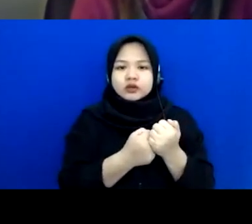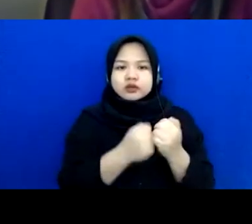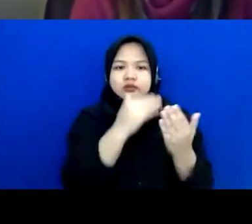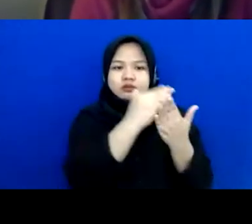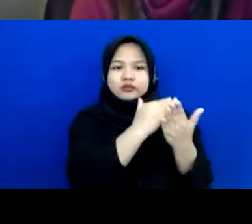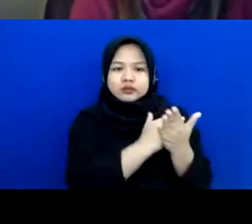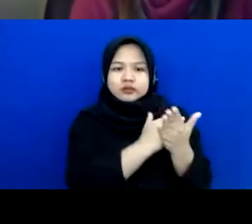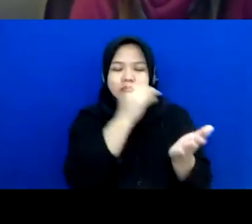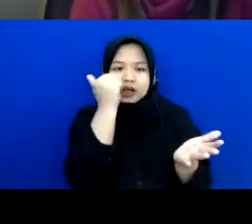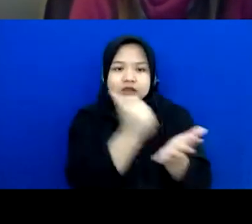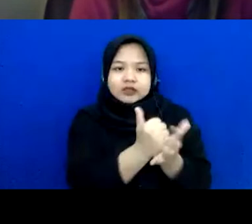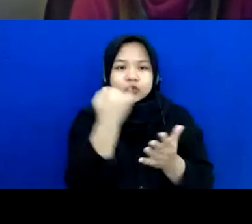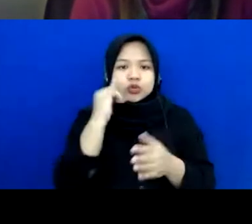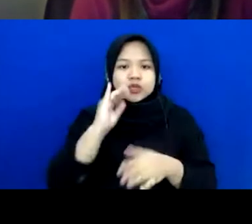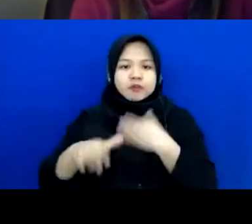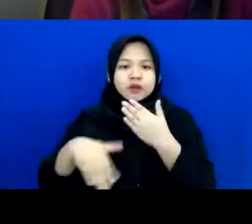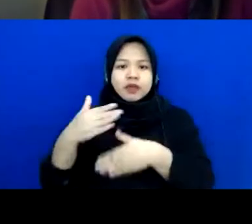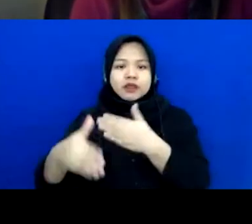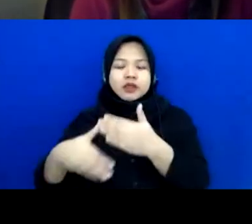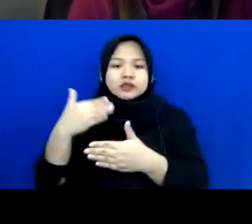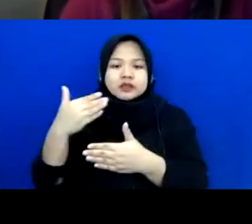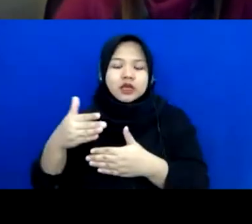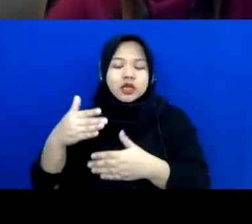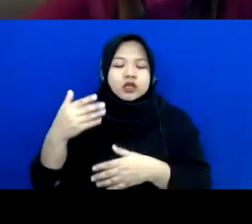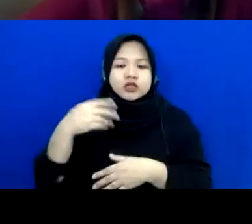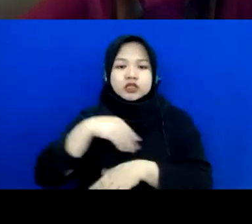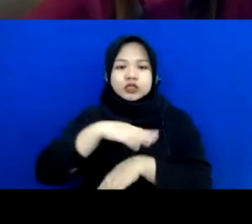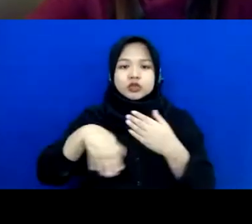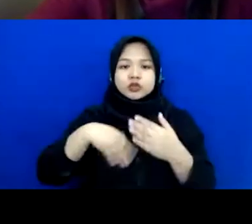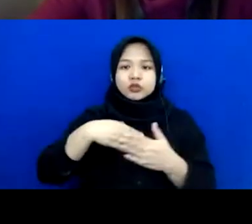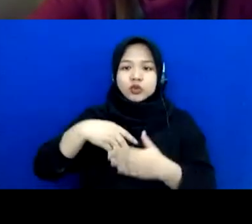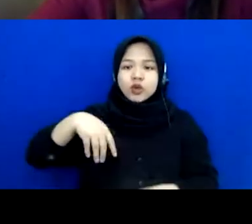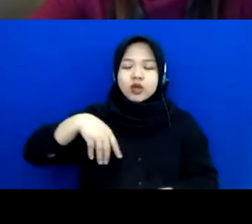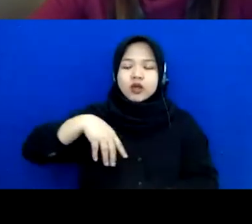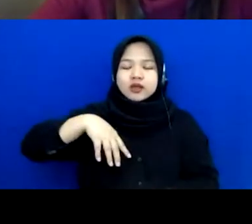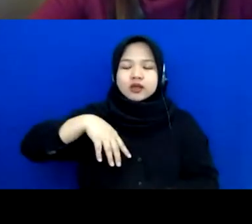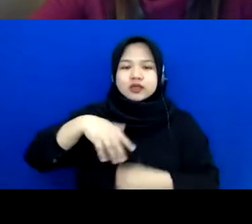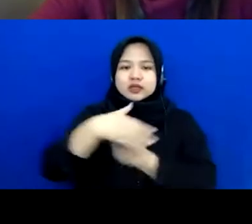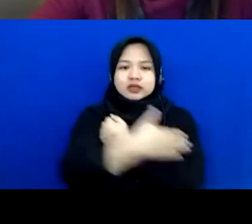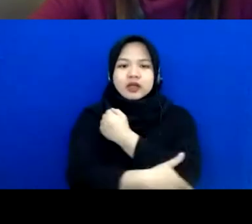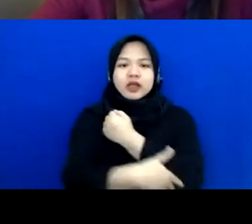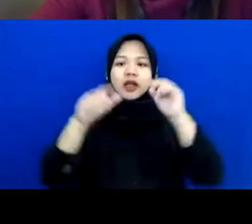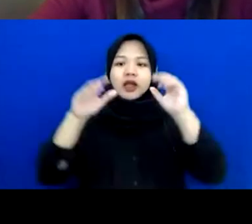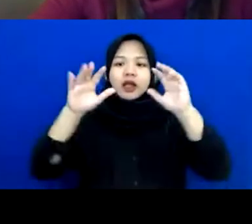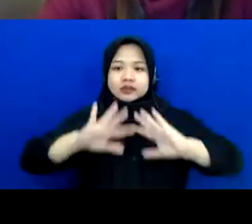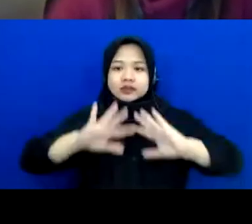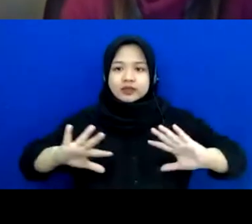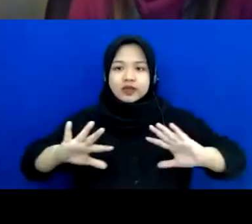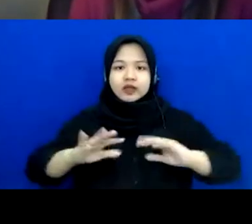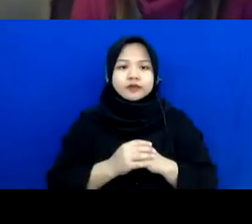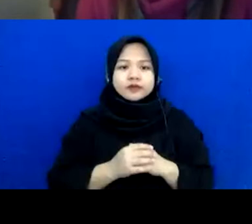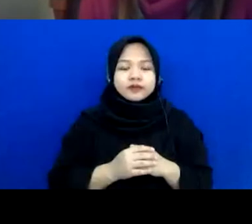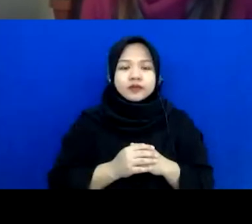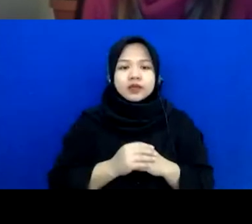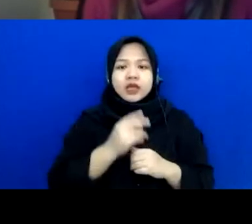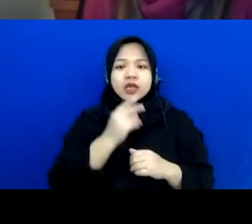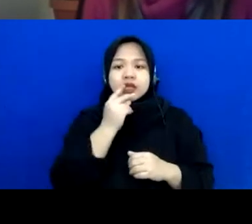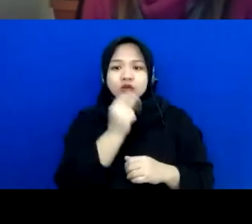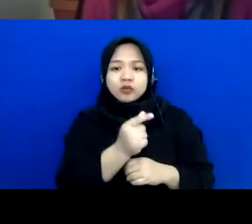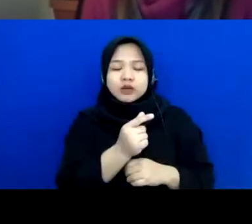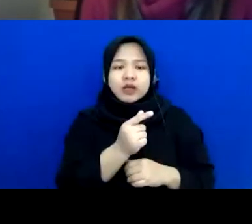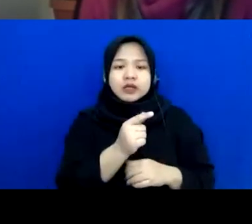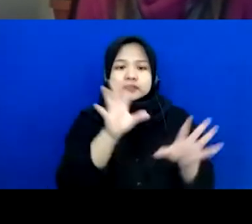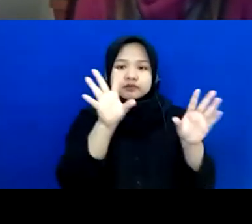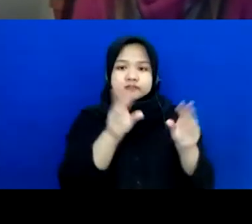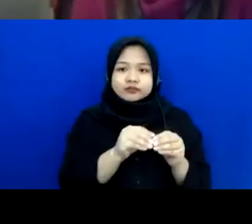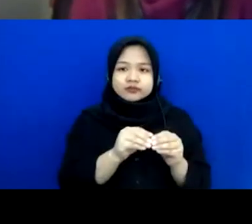social entrepreneurship throughout the ASEAN region as well. And with that being said, I'll go ahead and pass on our concluding recommendations